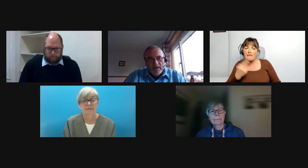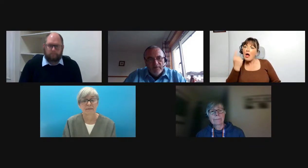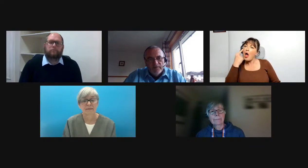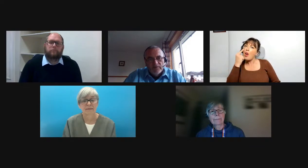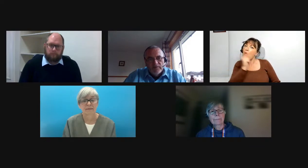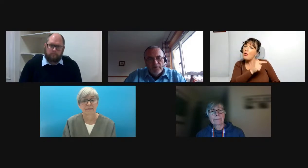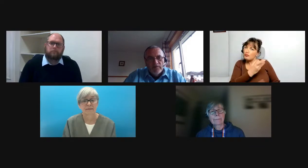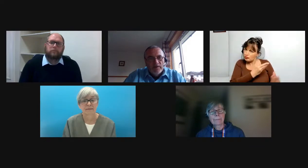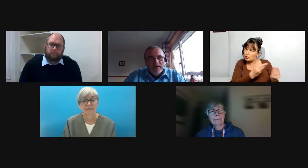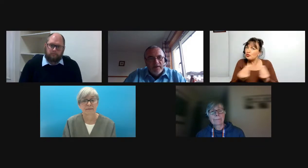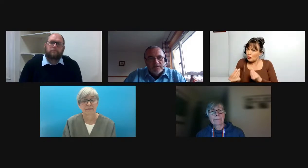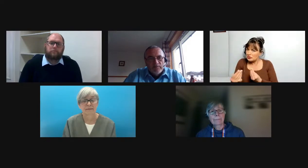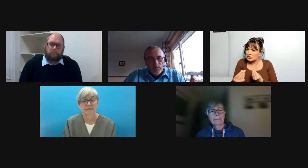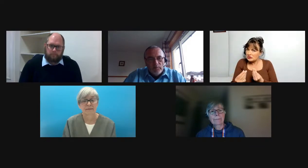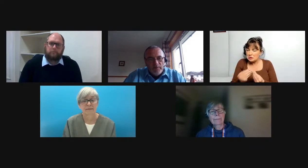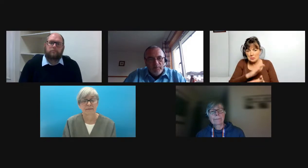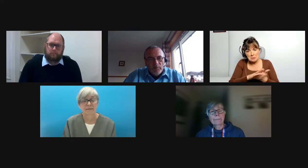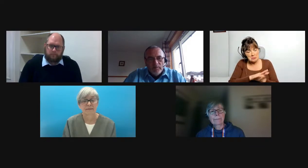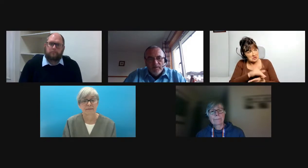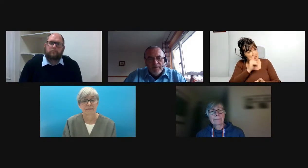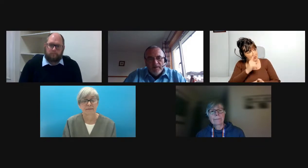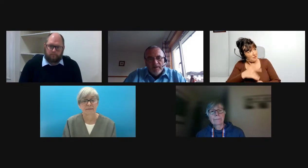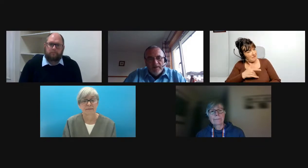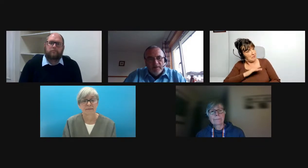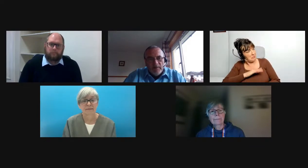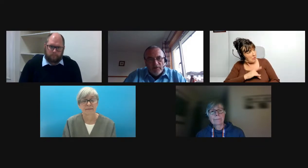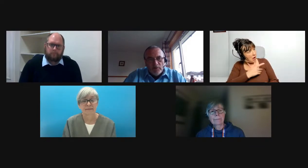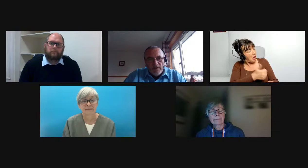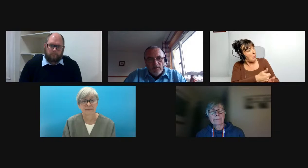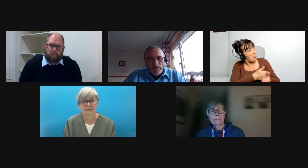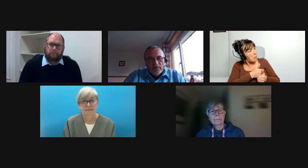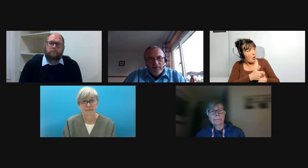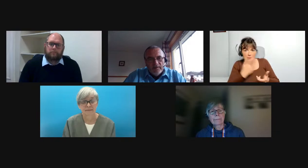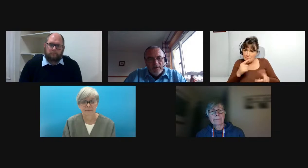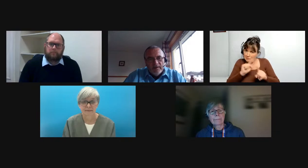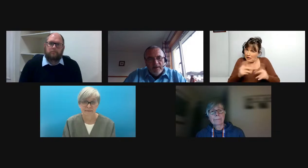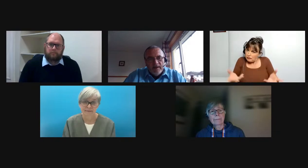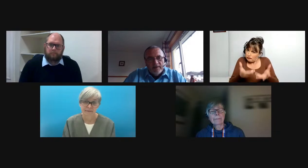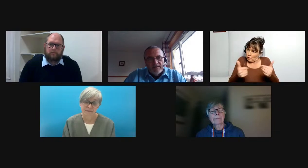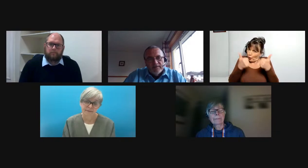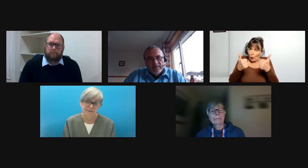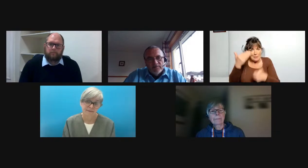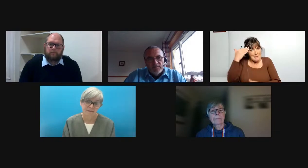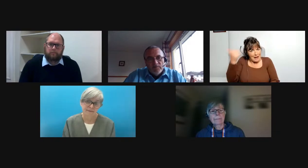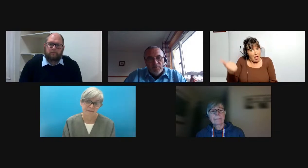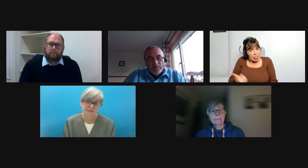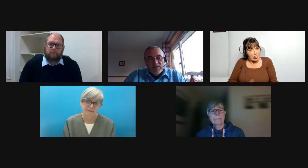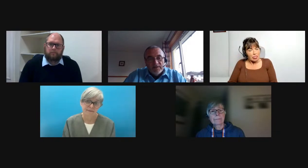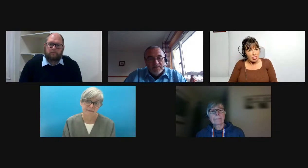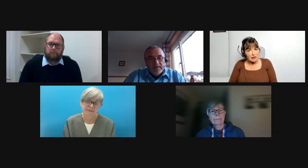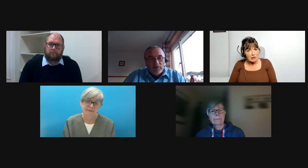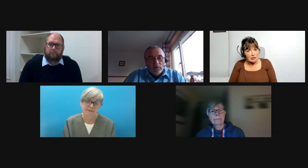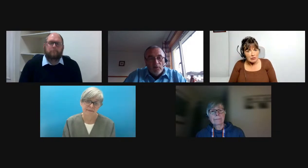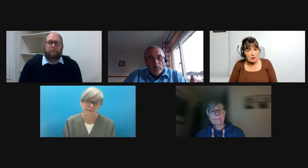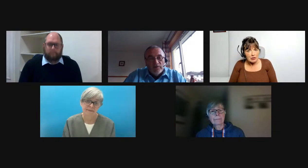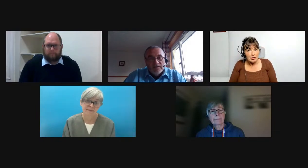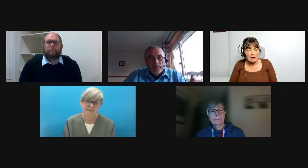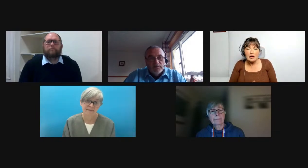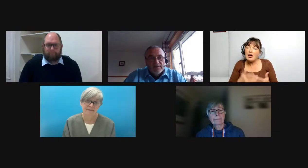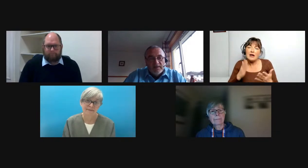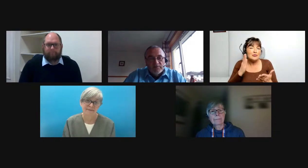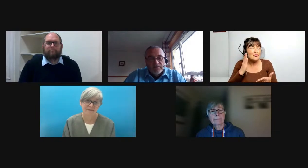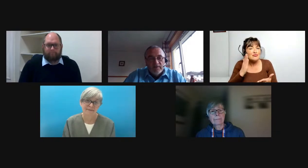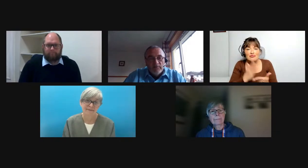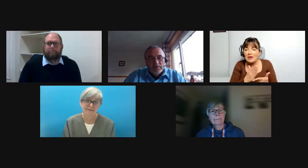that we have to support people in their mental health, and just to take all